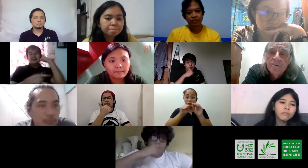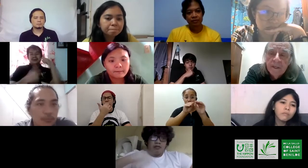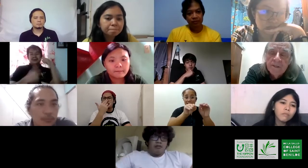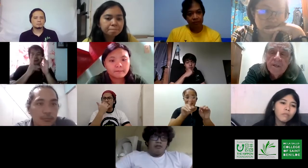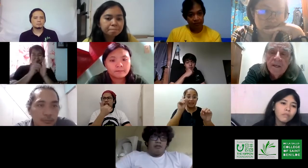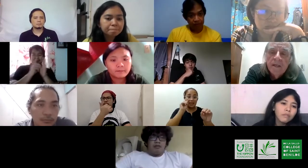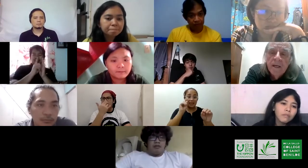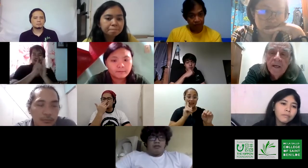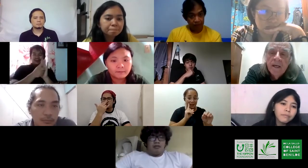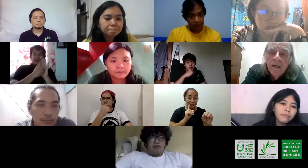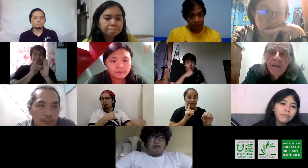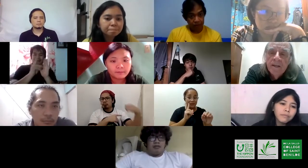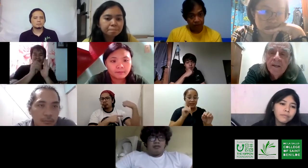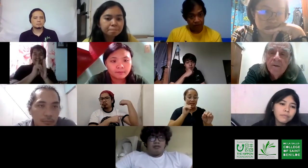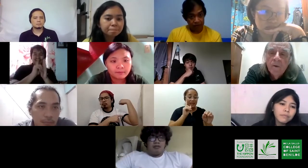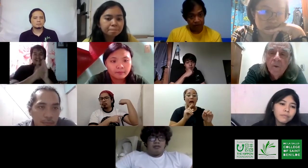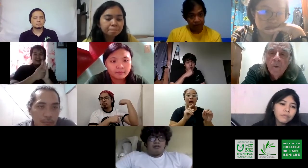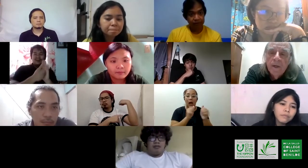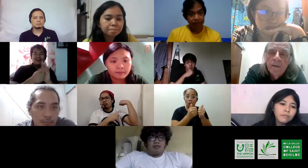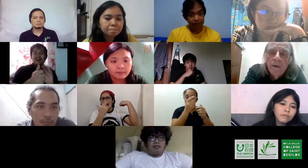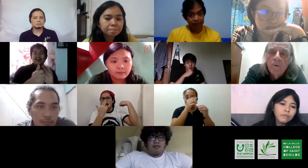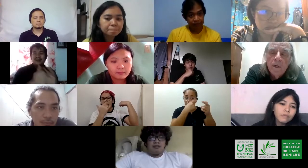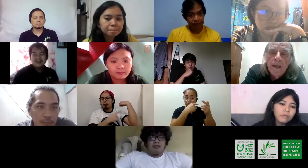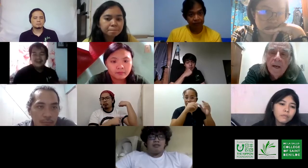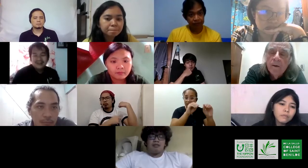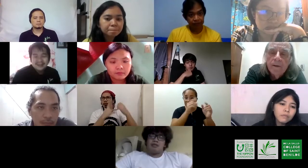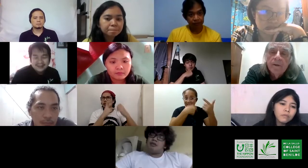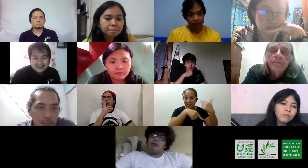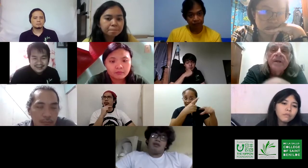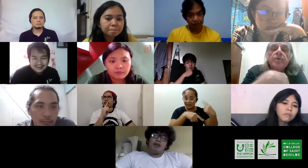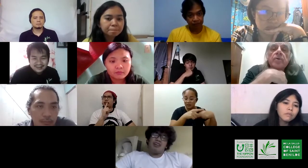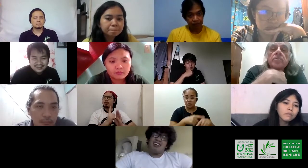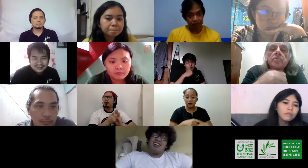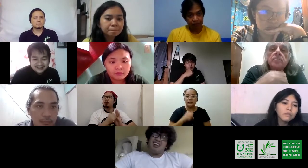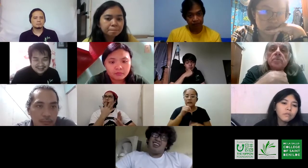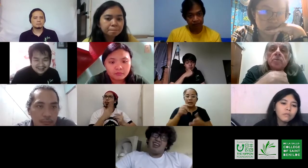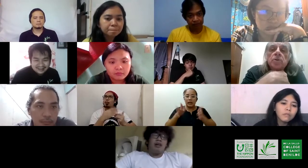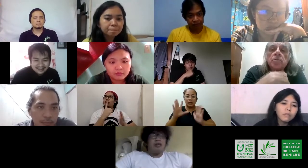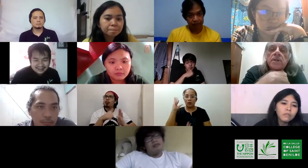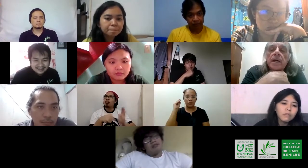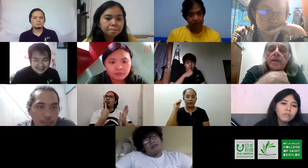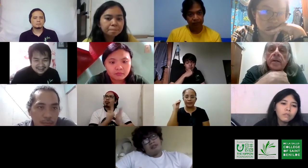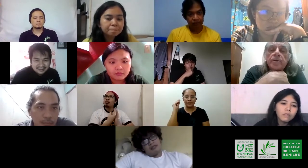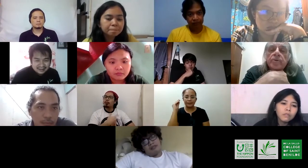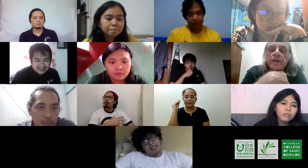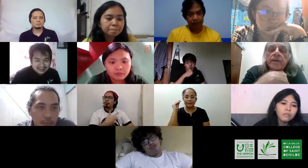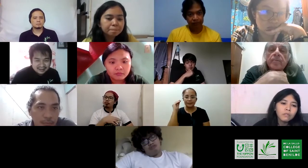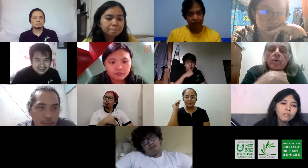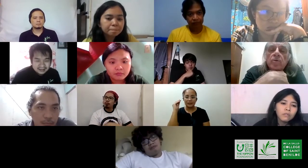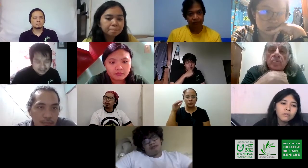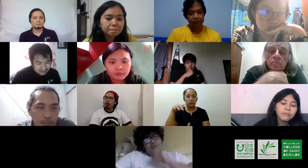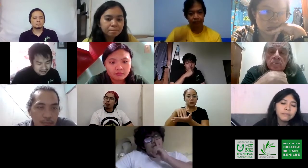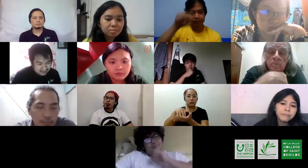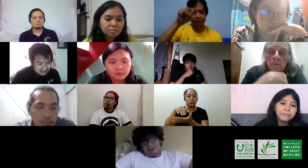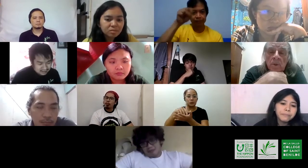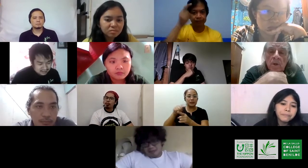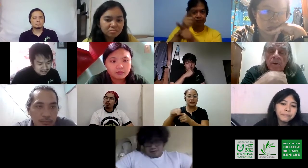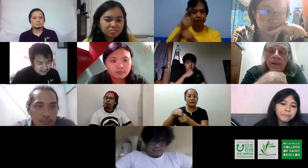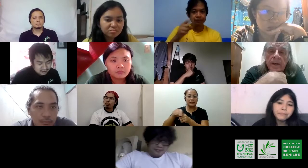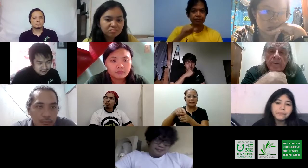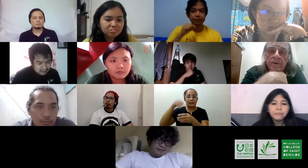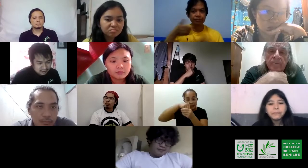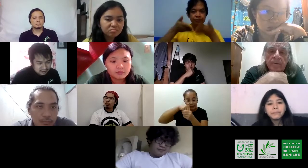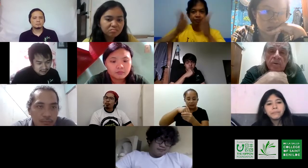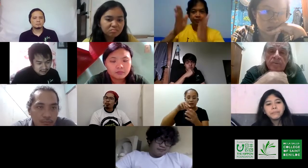to teach signing, and then we don't allow hearing people to study and train in the program,